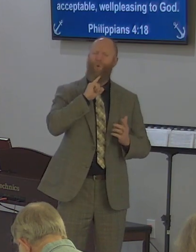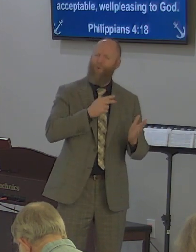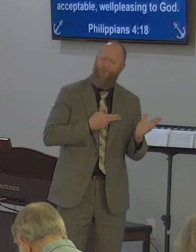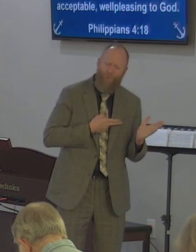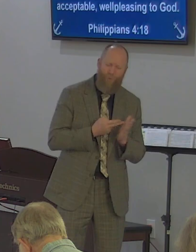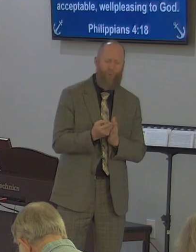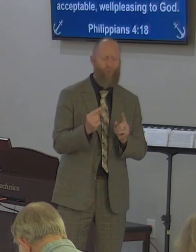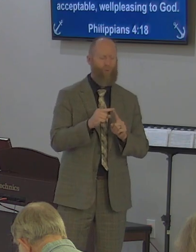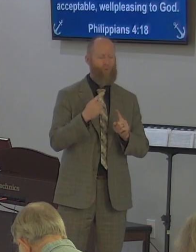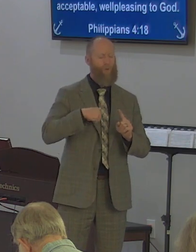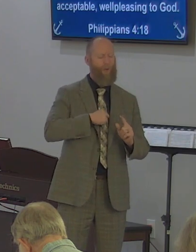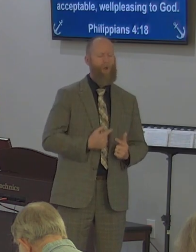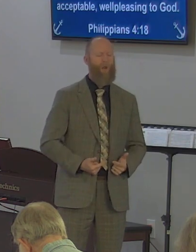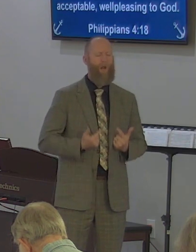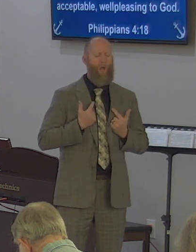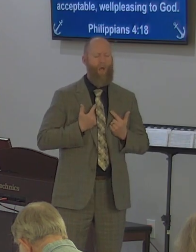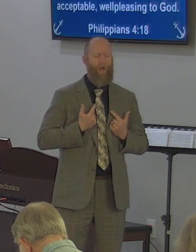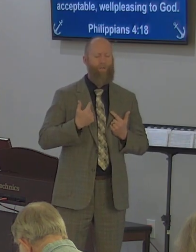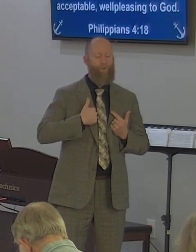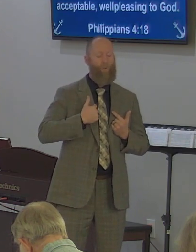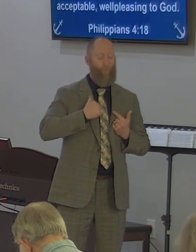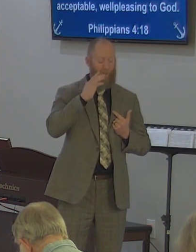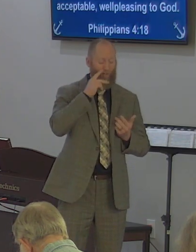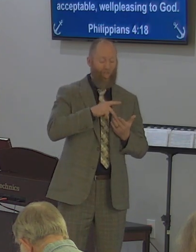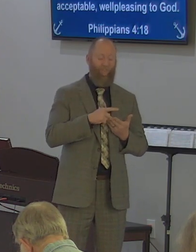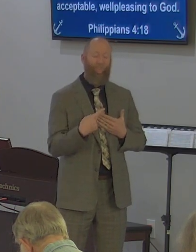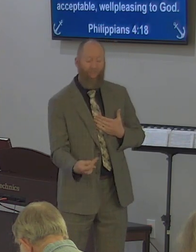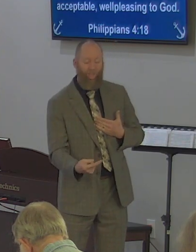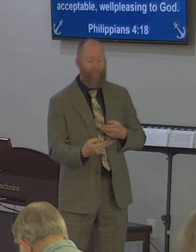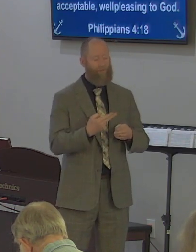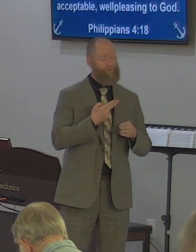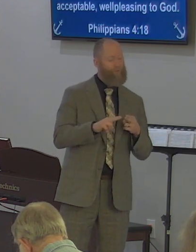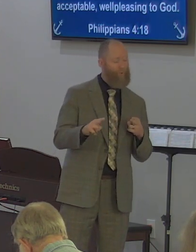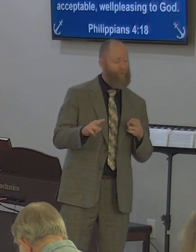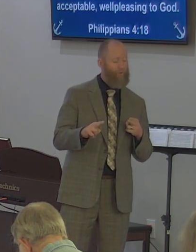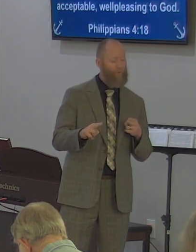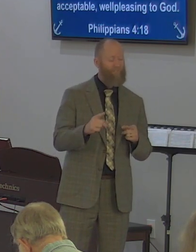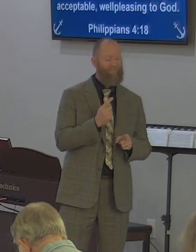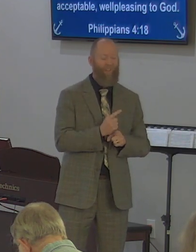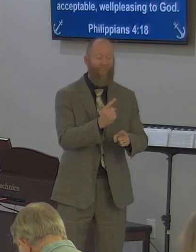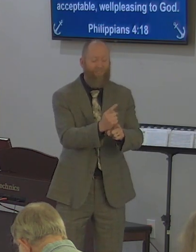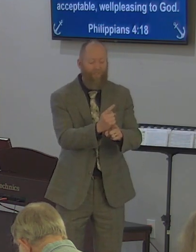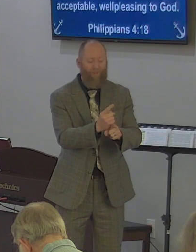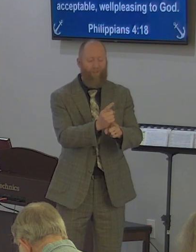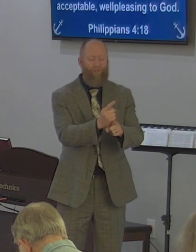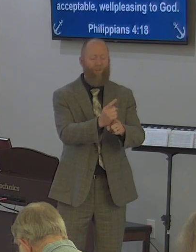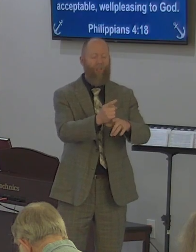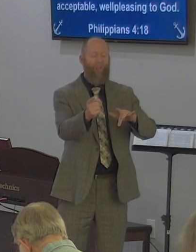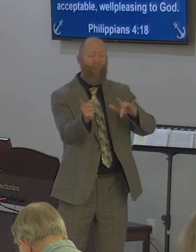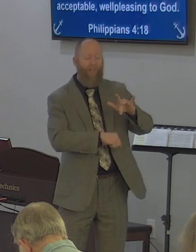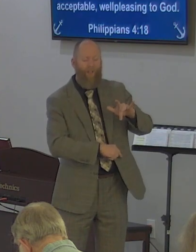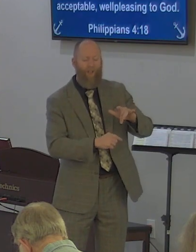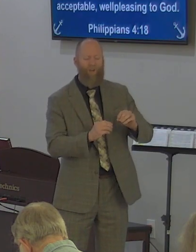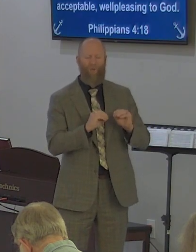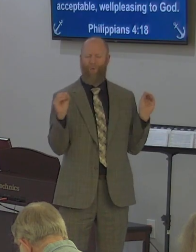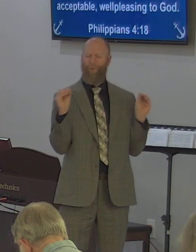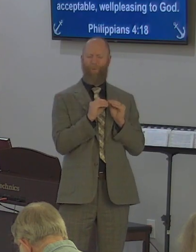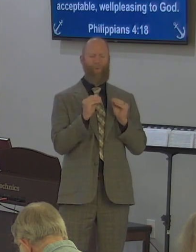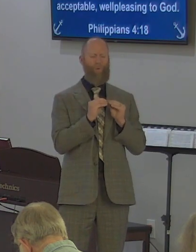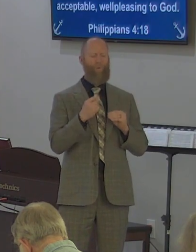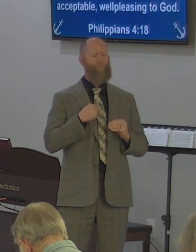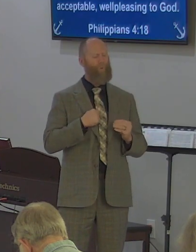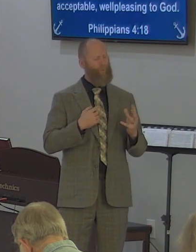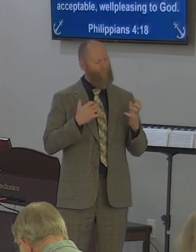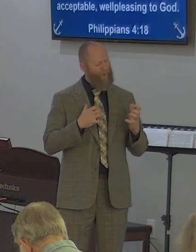life. When we would fall short in faithfulness, Lord, we would have fallen short. But there really is no more that we can do.